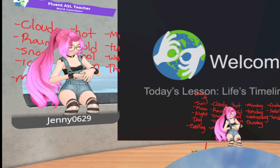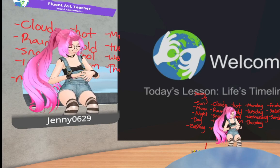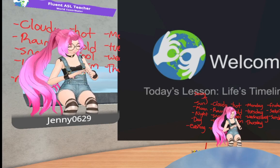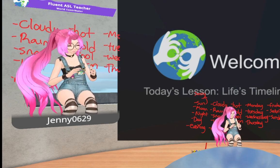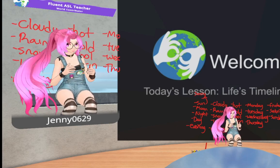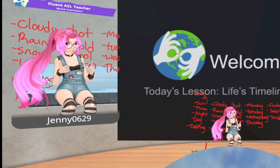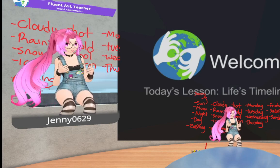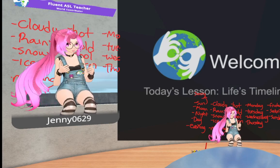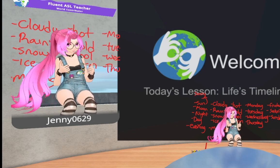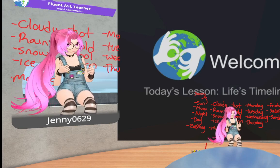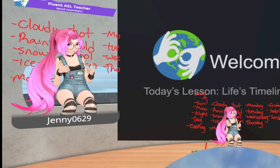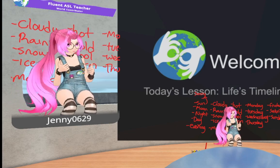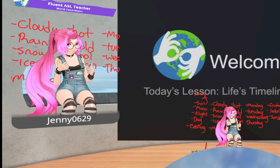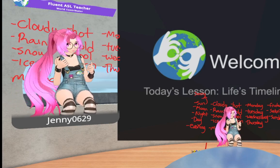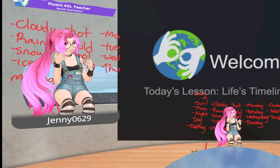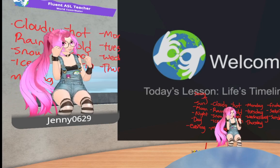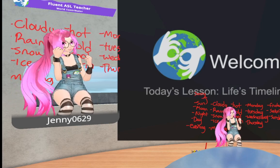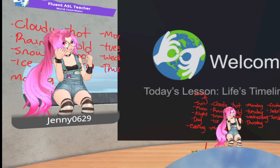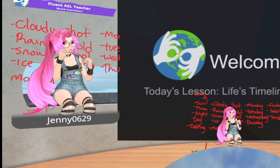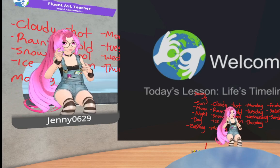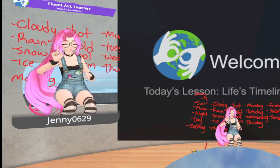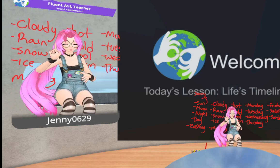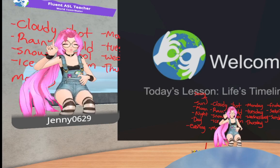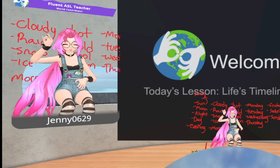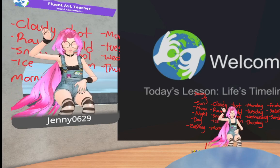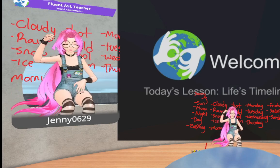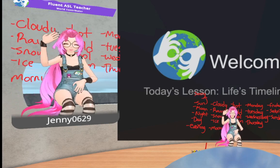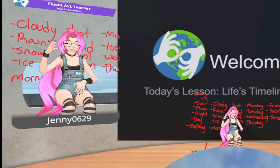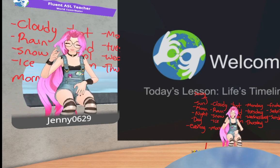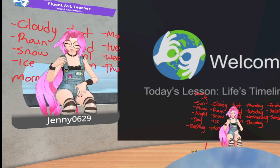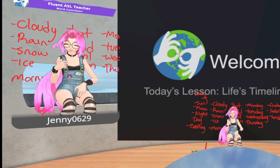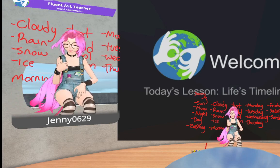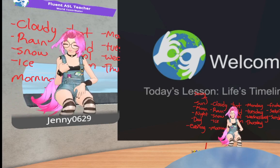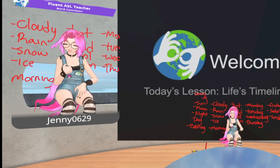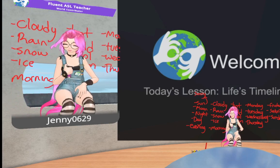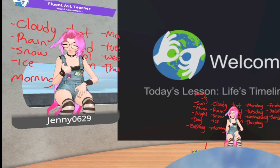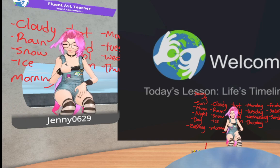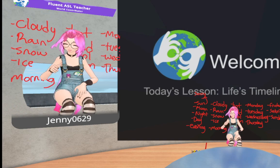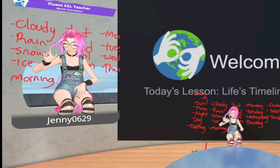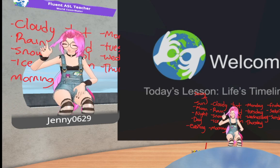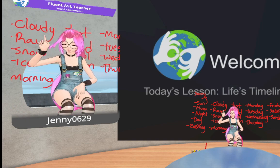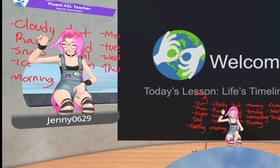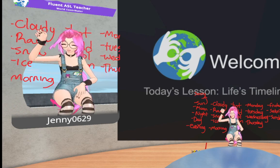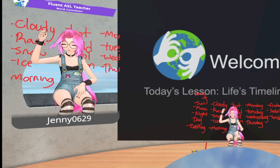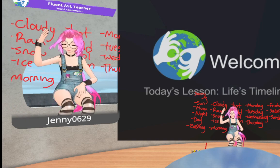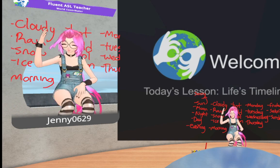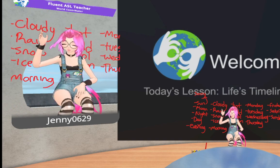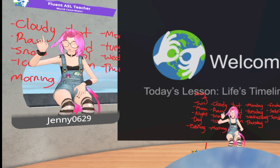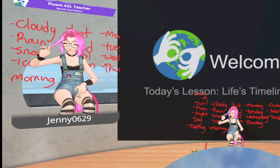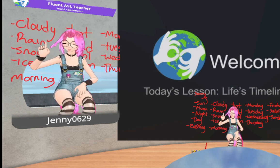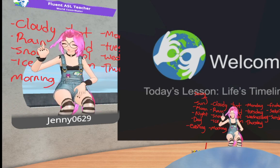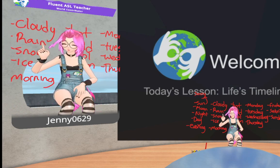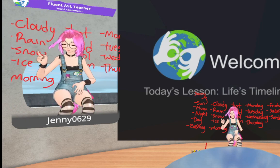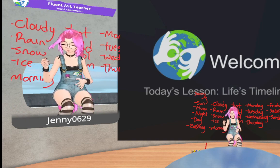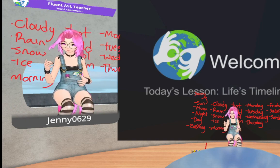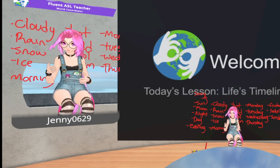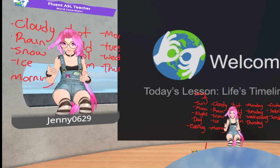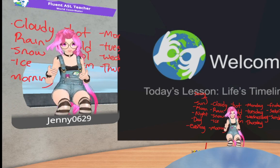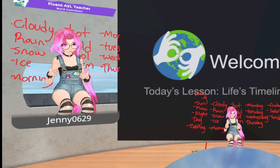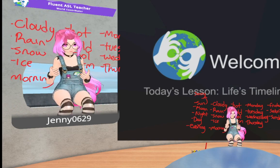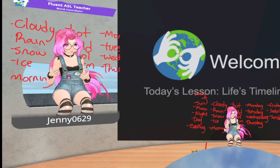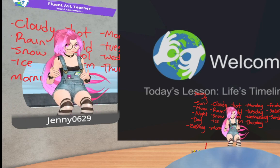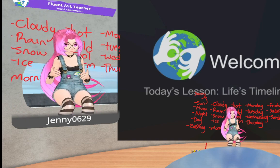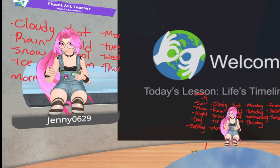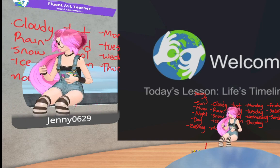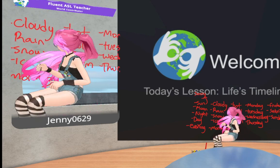night, right? Just imagine where the sun would be. Just ask yourself, where's the sun? Where is it?